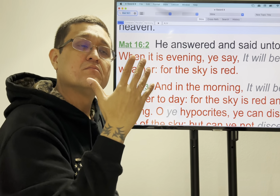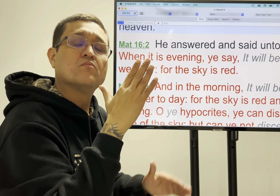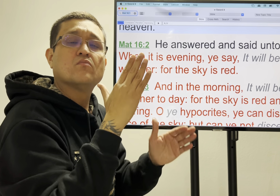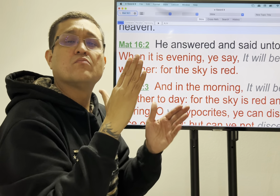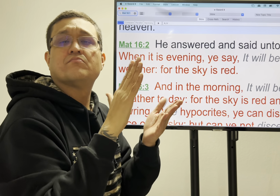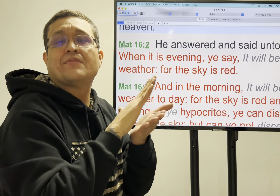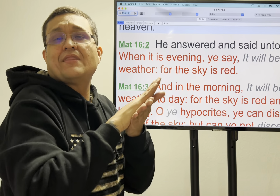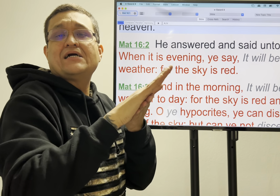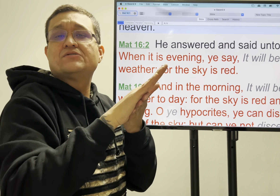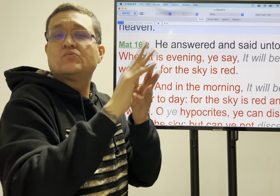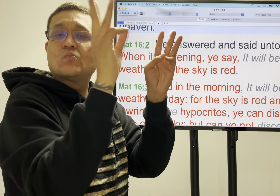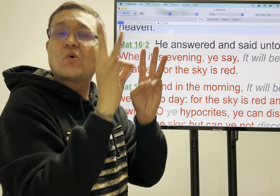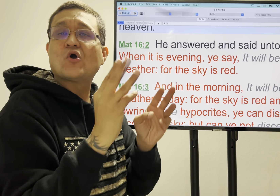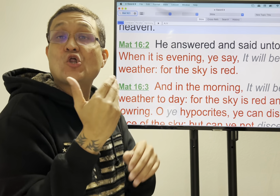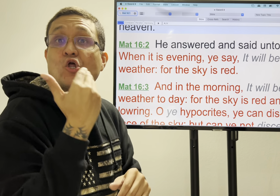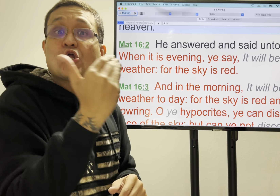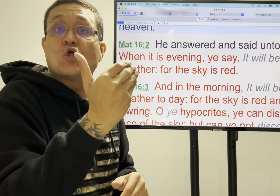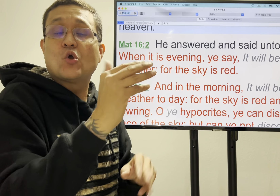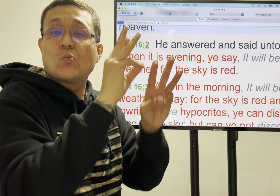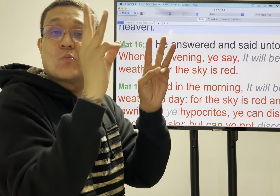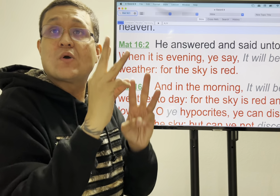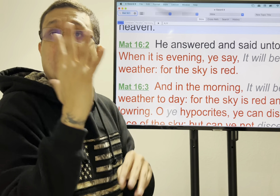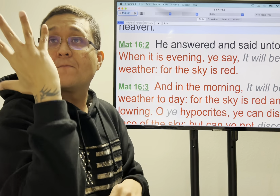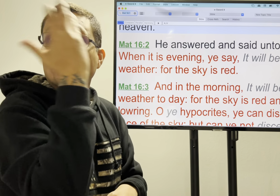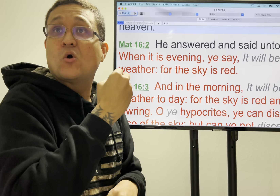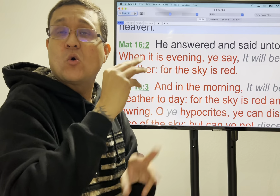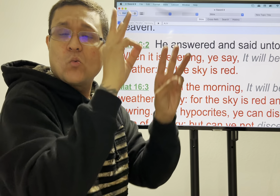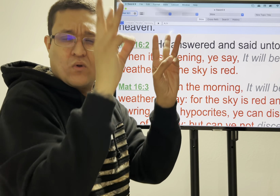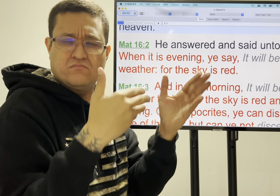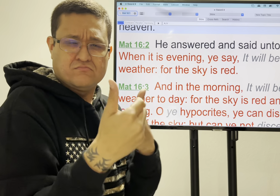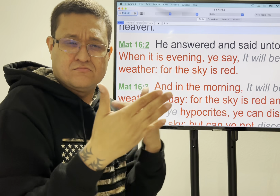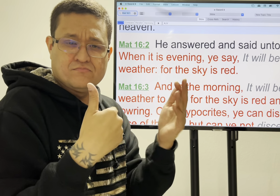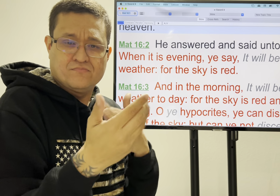You say, it will be fair weather, meaning nice weather,